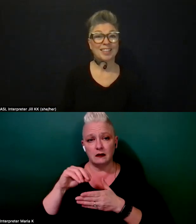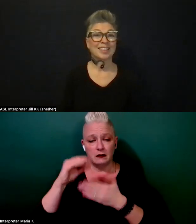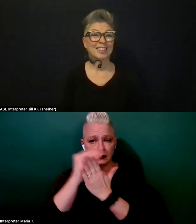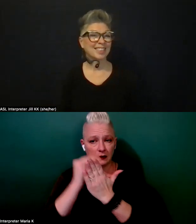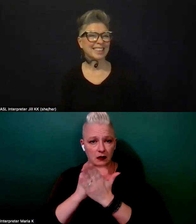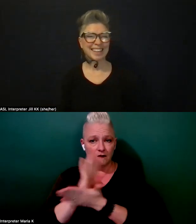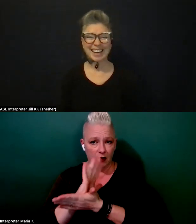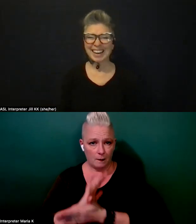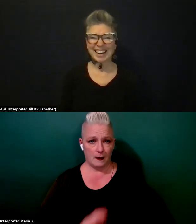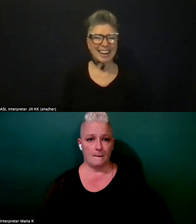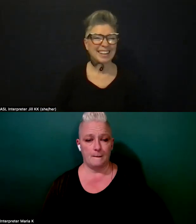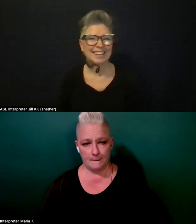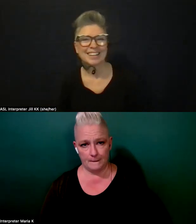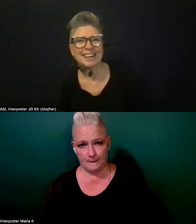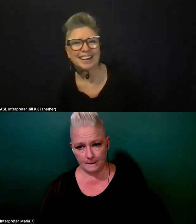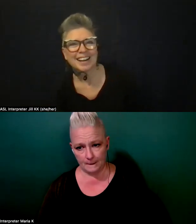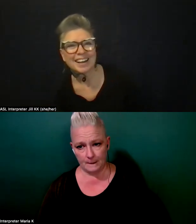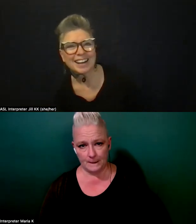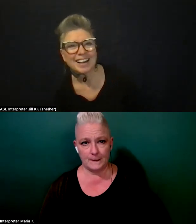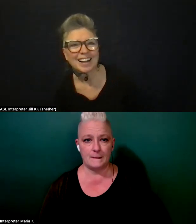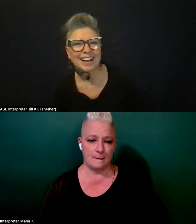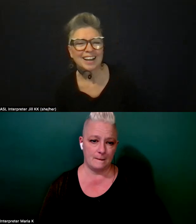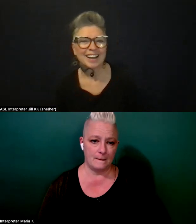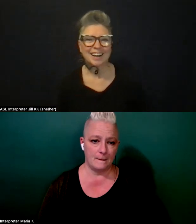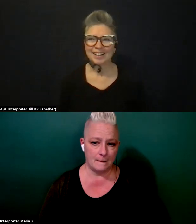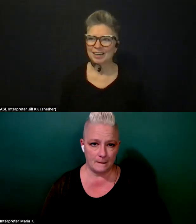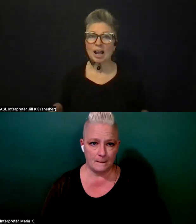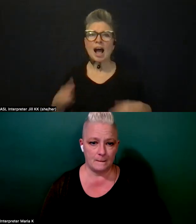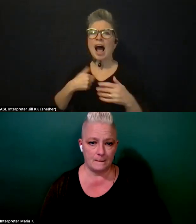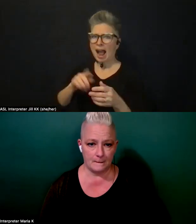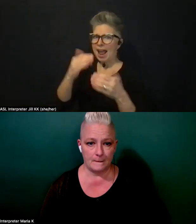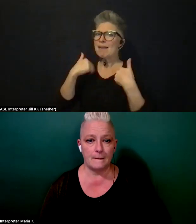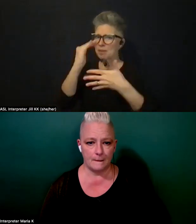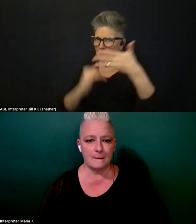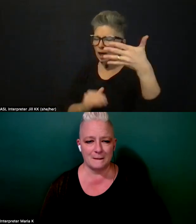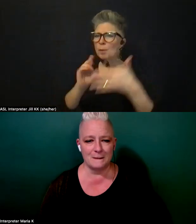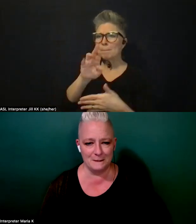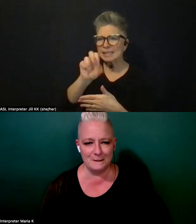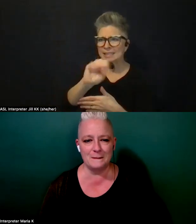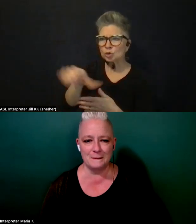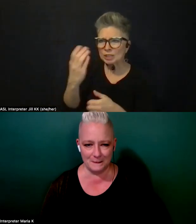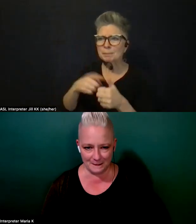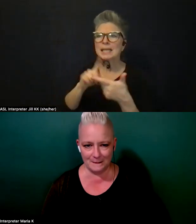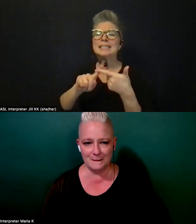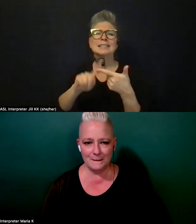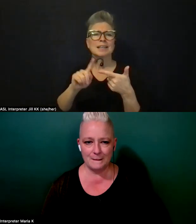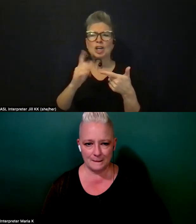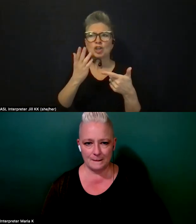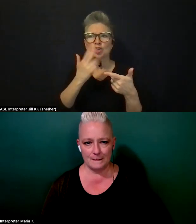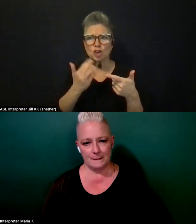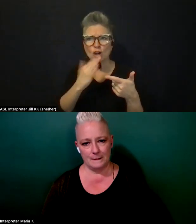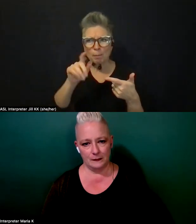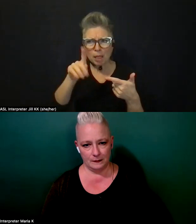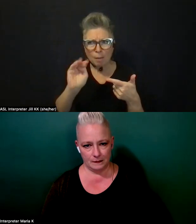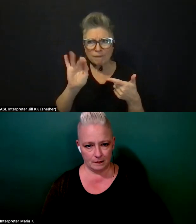most recent annual I recall Mr. Christmas and Next Stop Christmas and the Sugar Plum Fairy. All